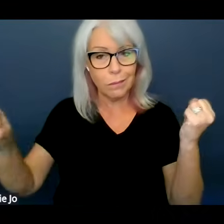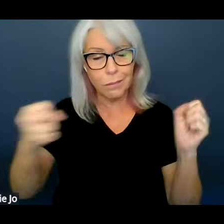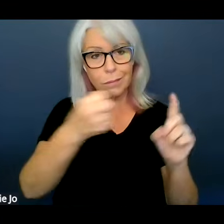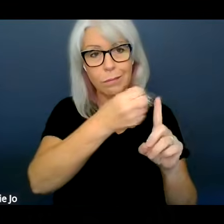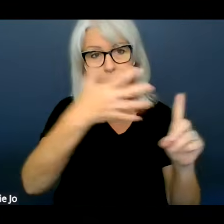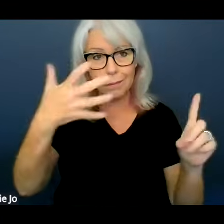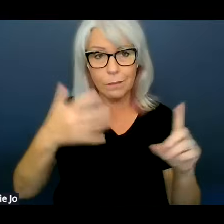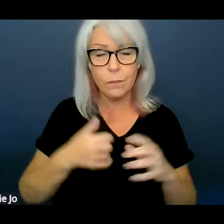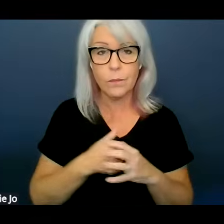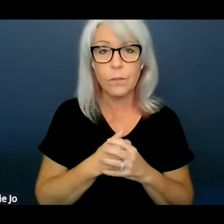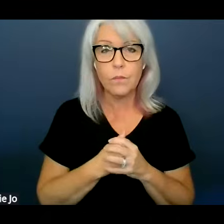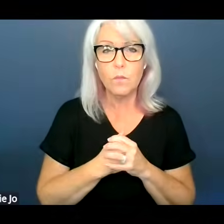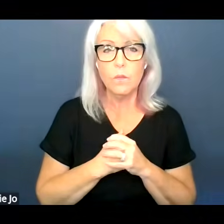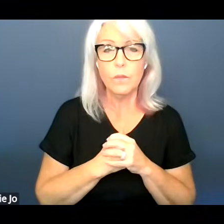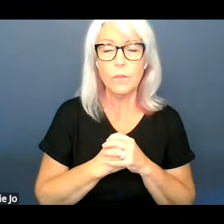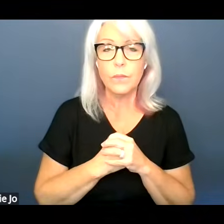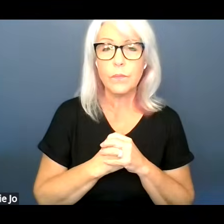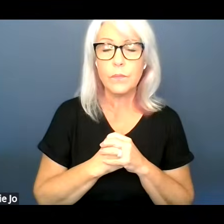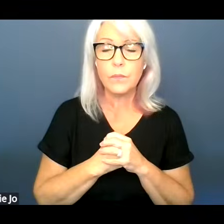caption. suggested